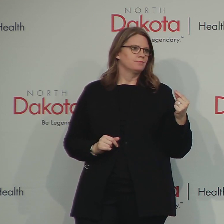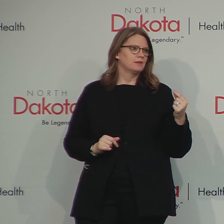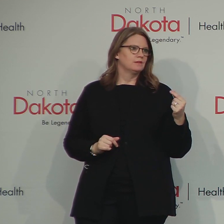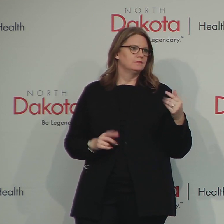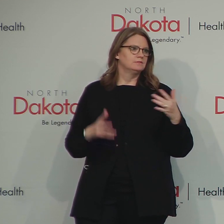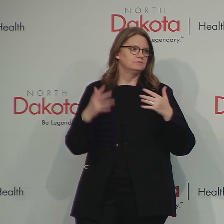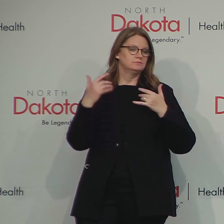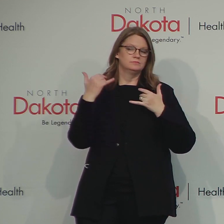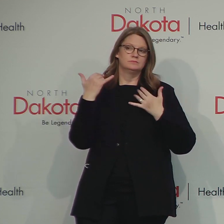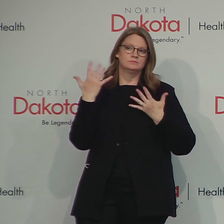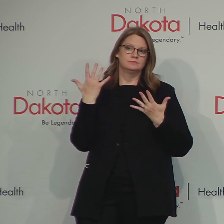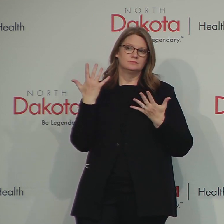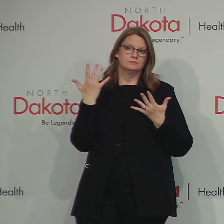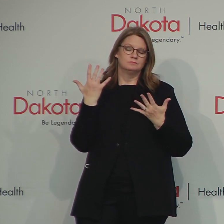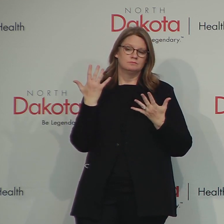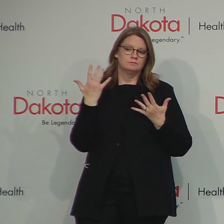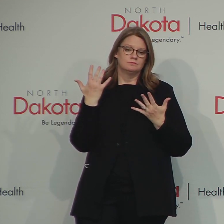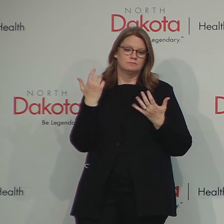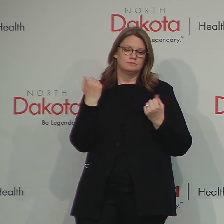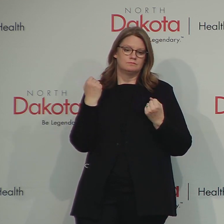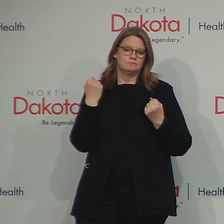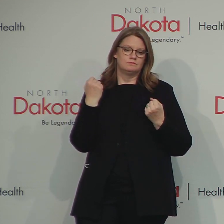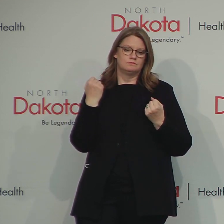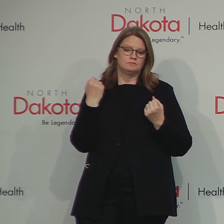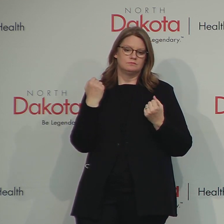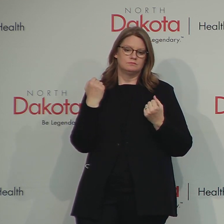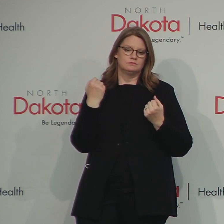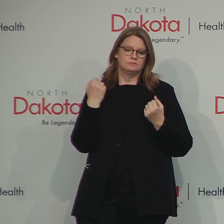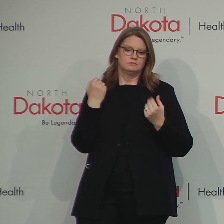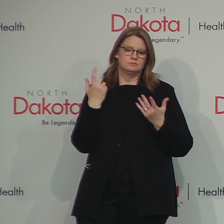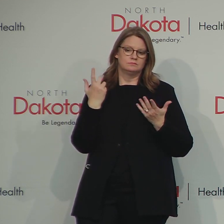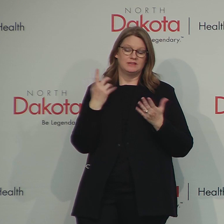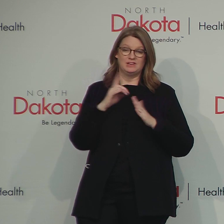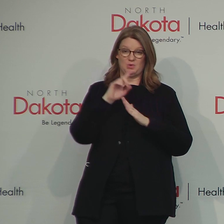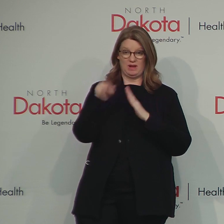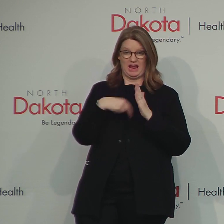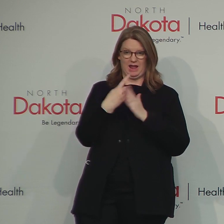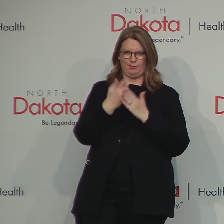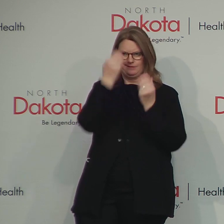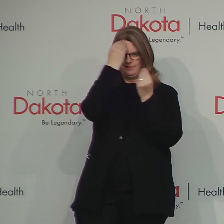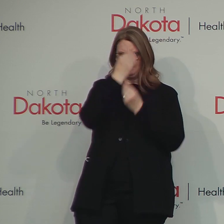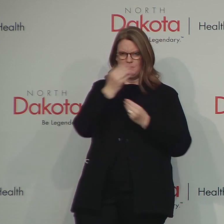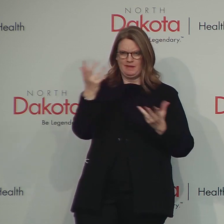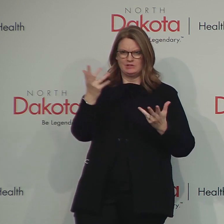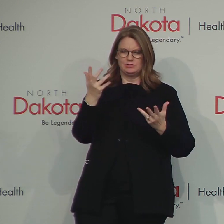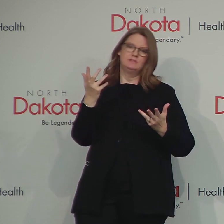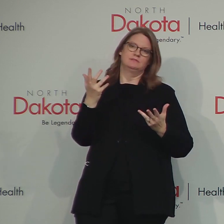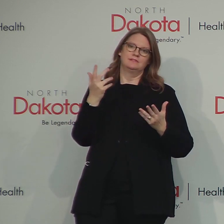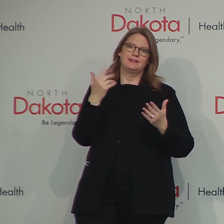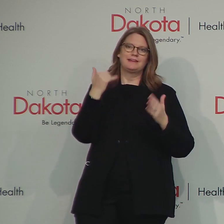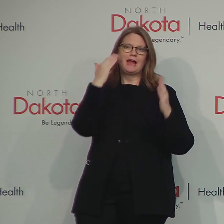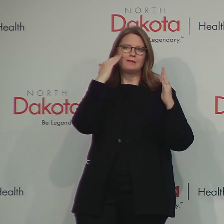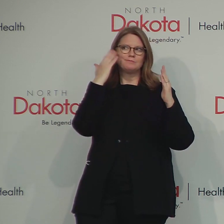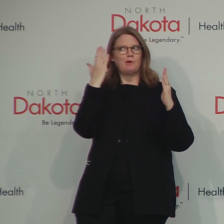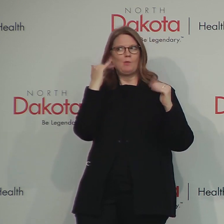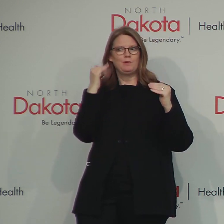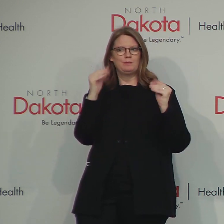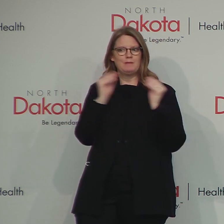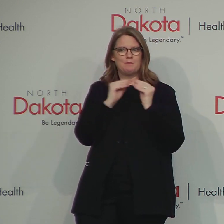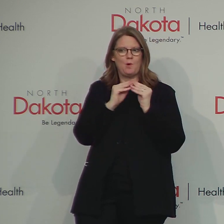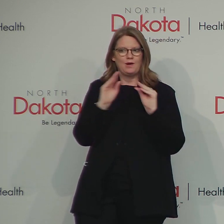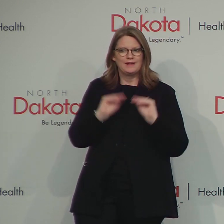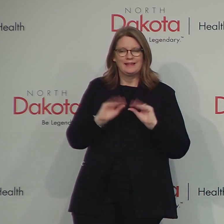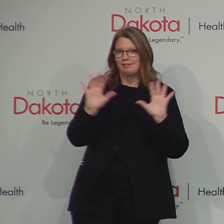coming at the end of an hour of data. Perhaps I'm hoping it would have been a little more clear that